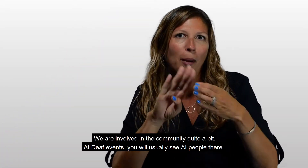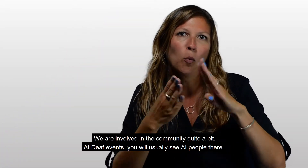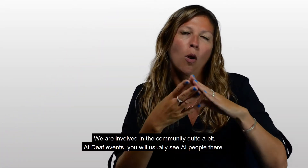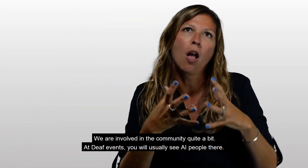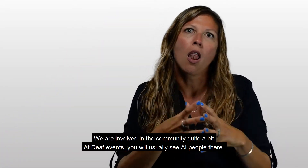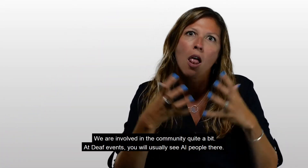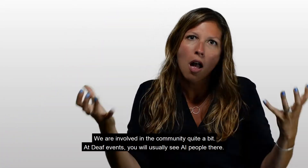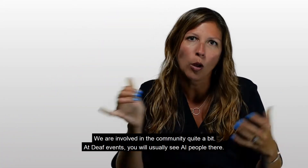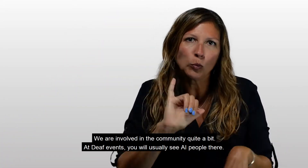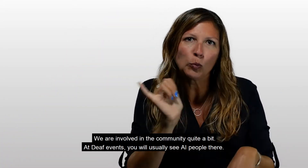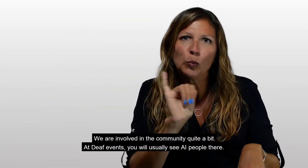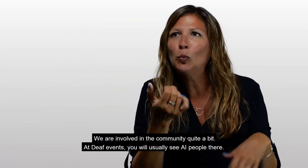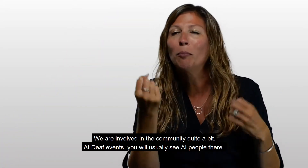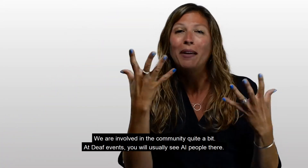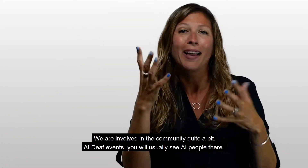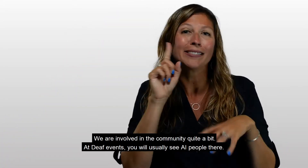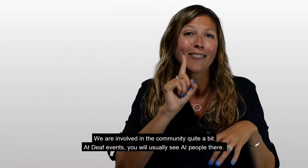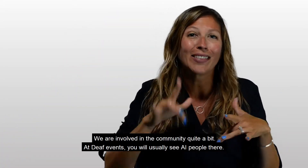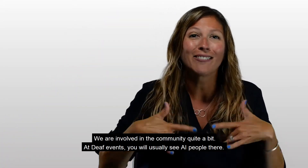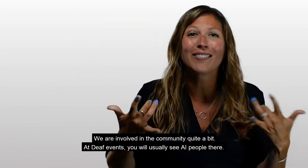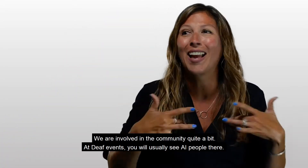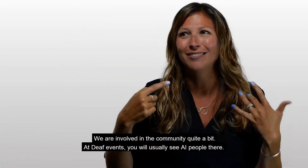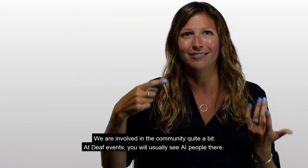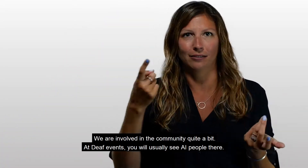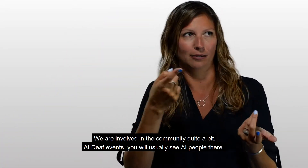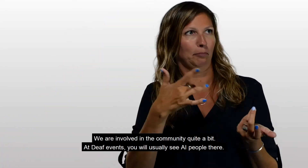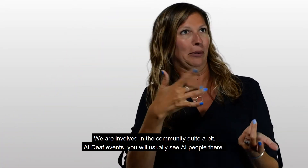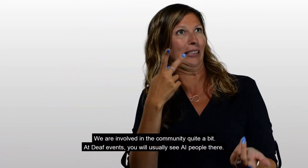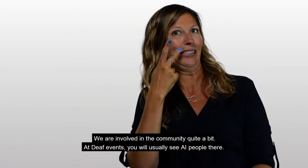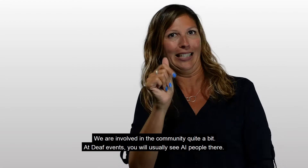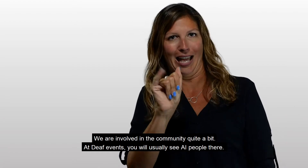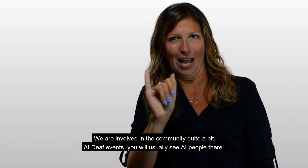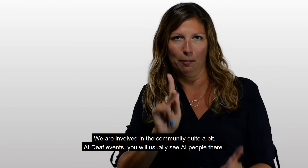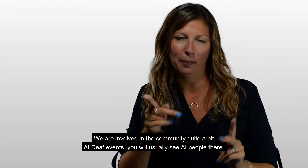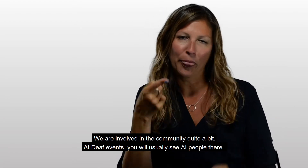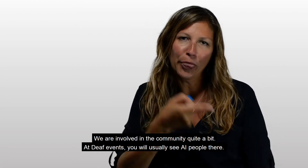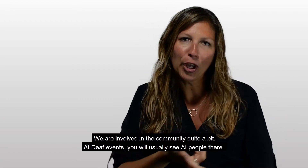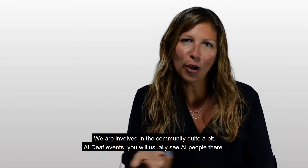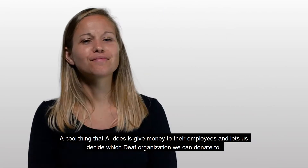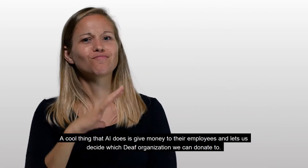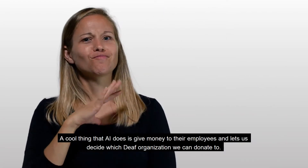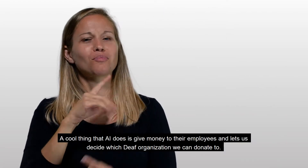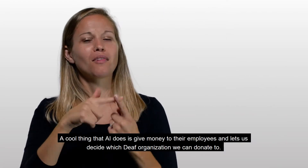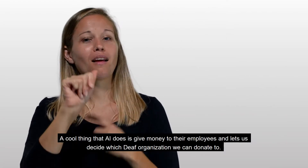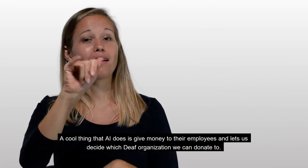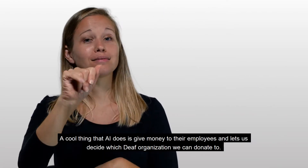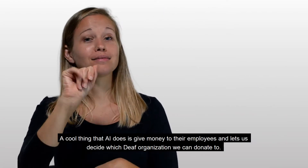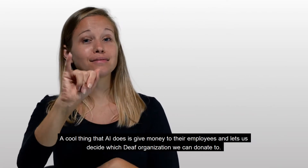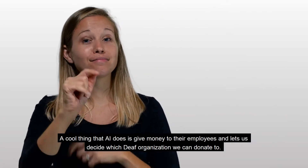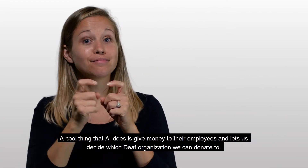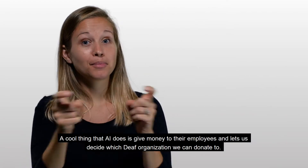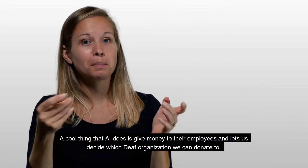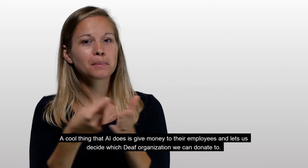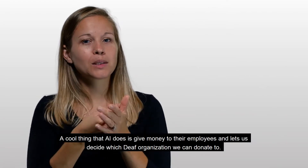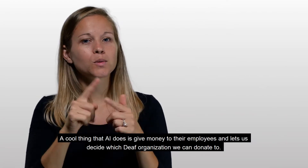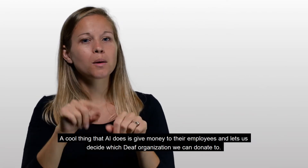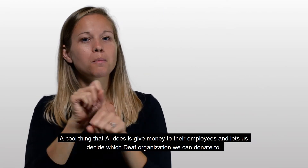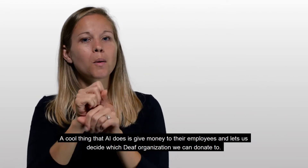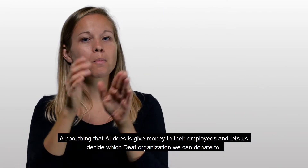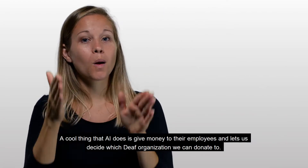in the community quite a bit. At deaf events, you'll usually see Access people there. A cool thing that AI does is give money to their employees and let